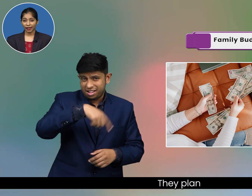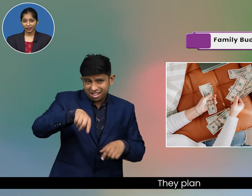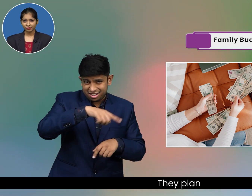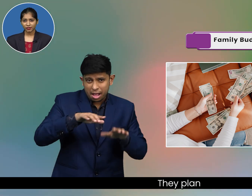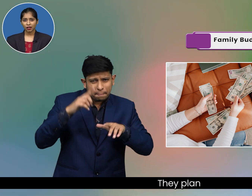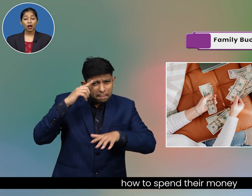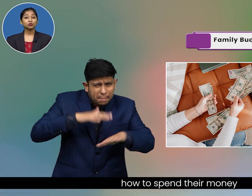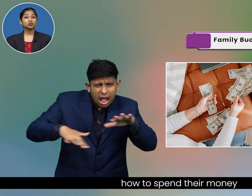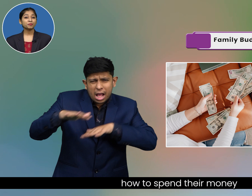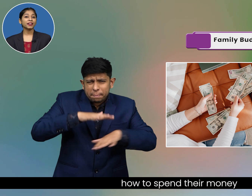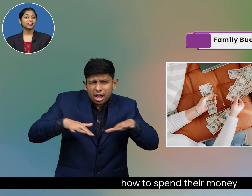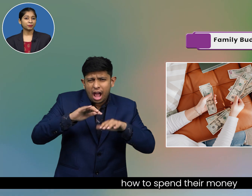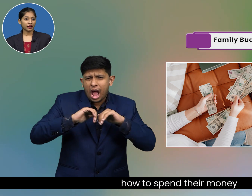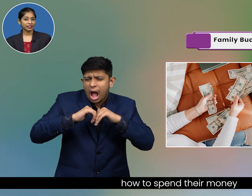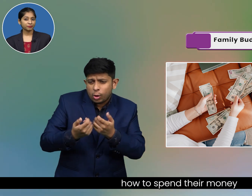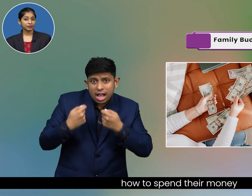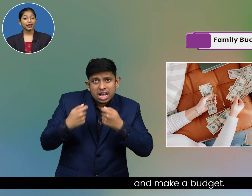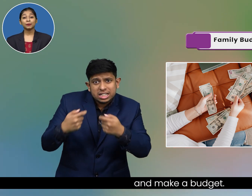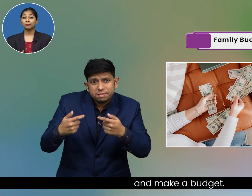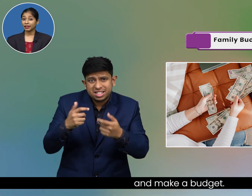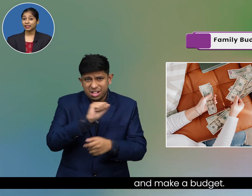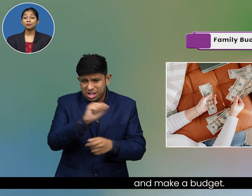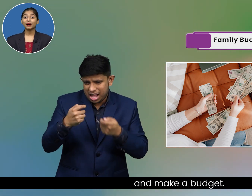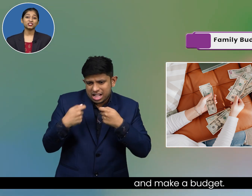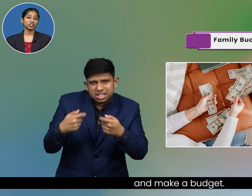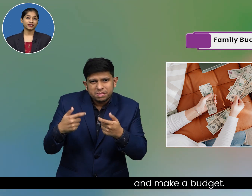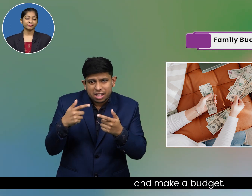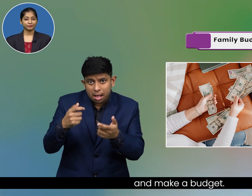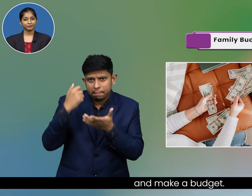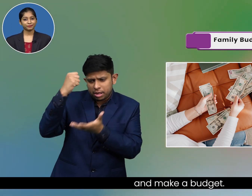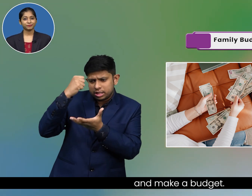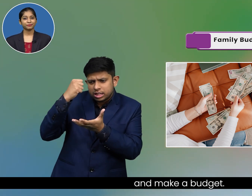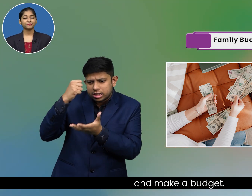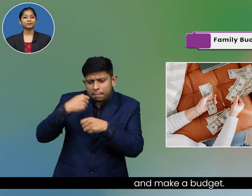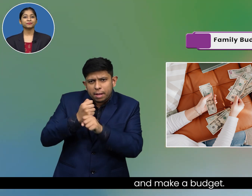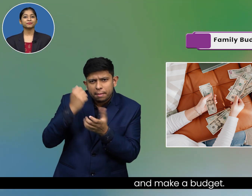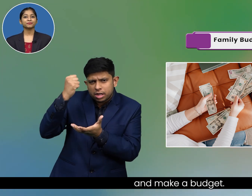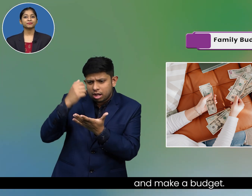They plan how to spend their money and make a budget.